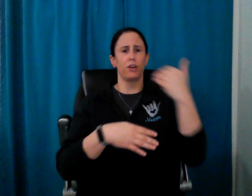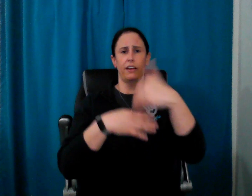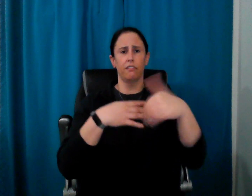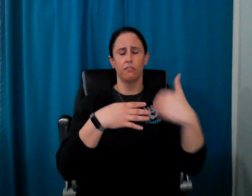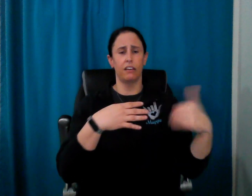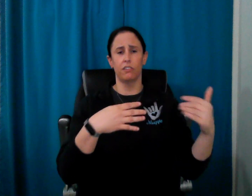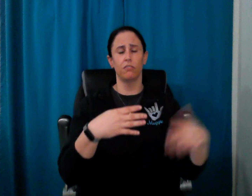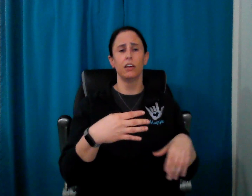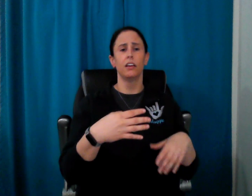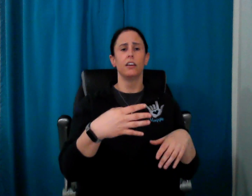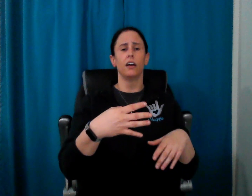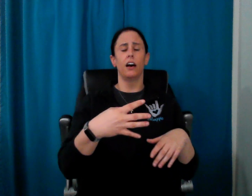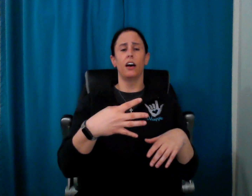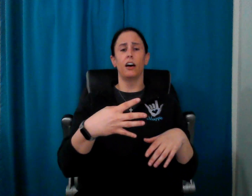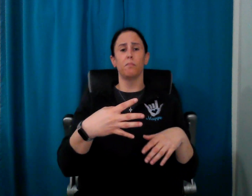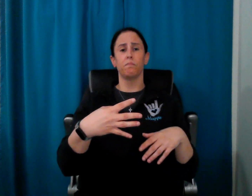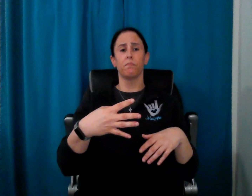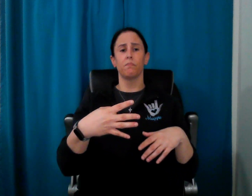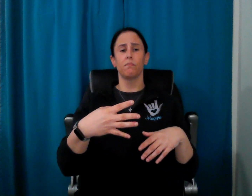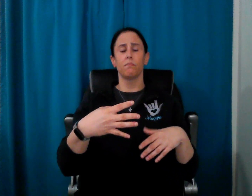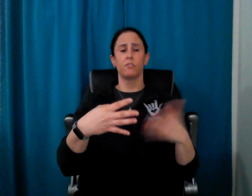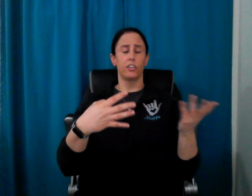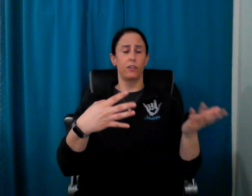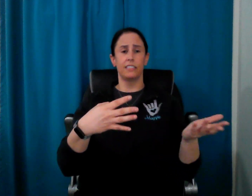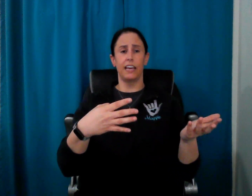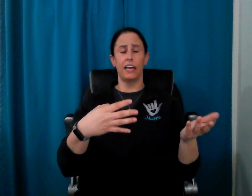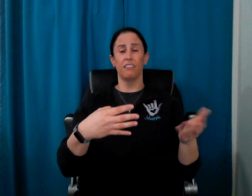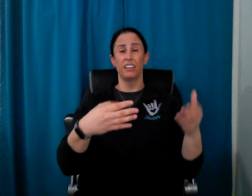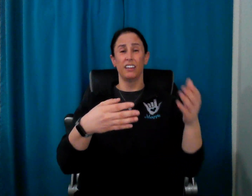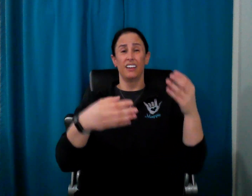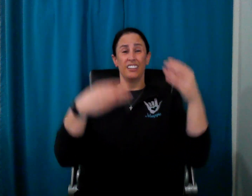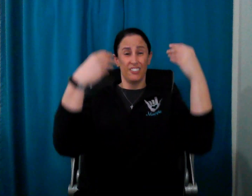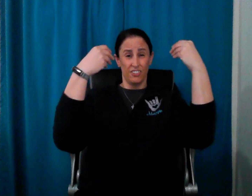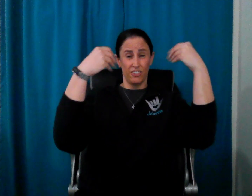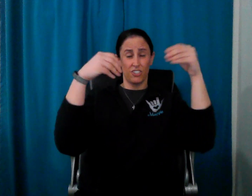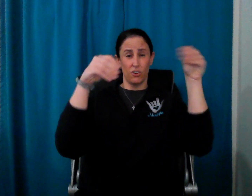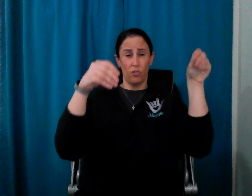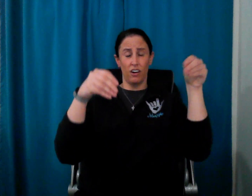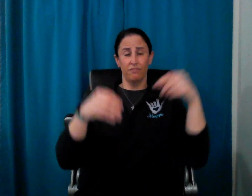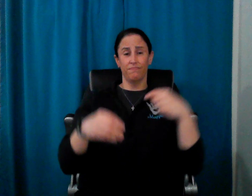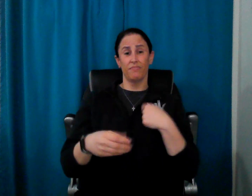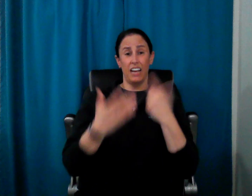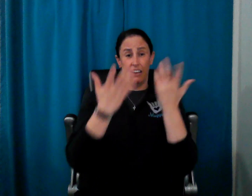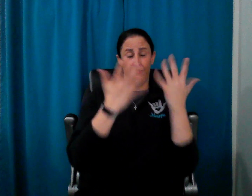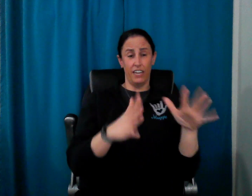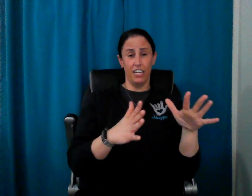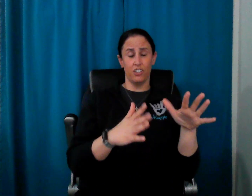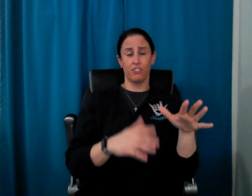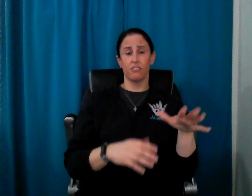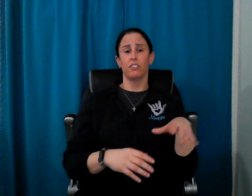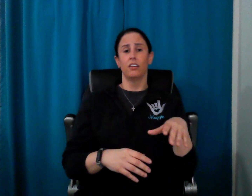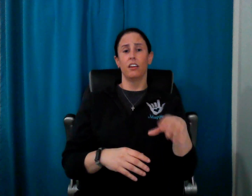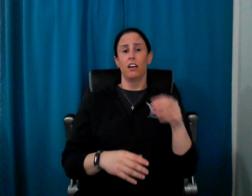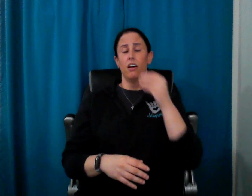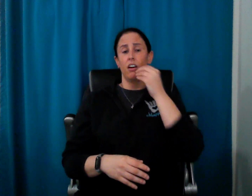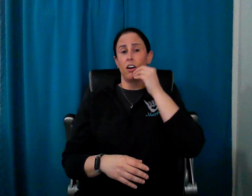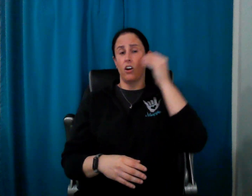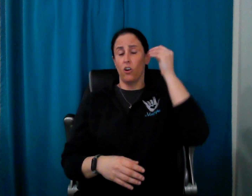bread. I don't know. So let's say store, I finish.